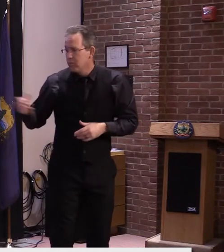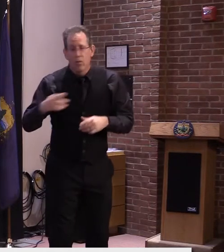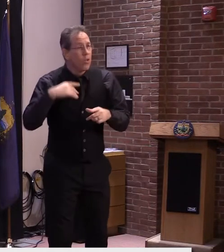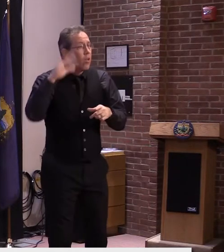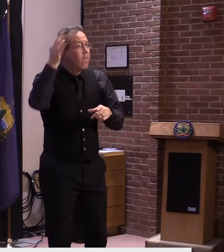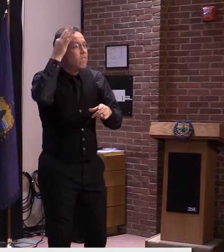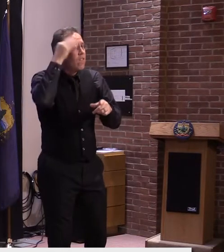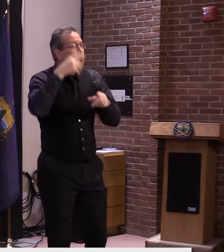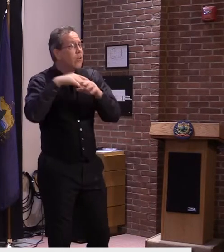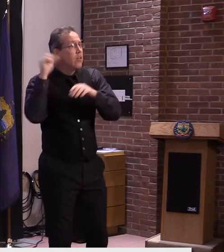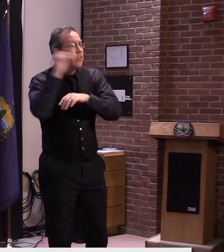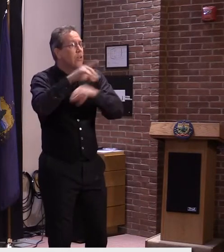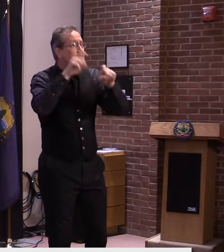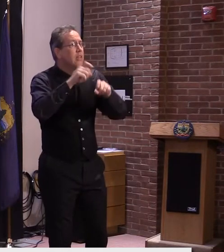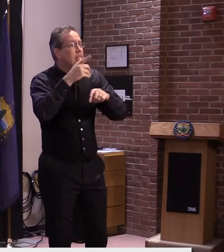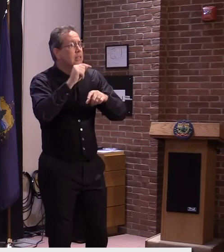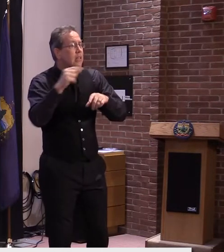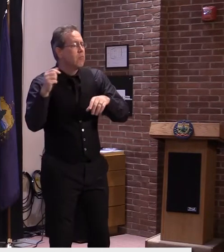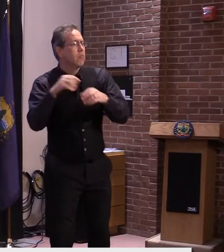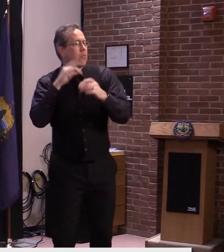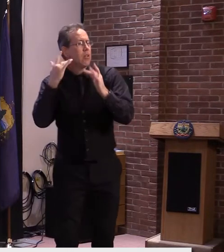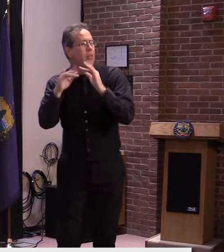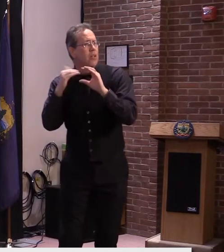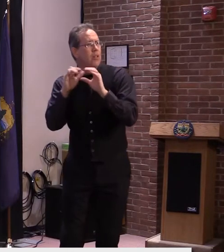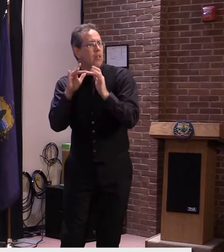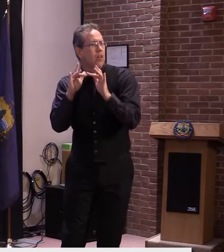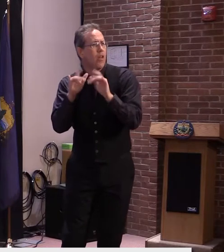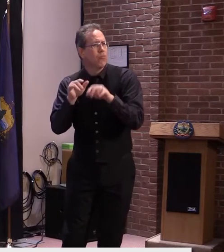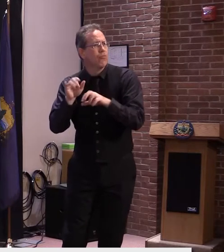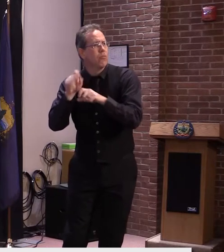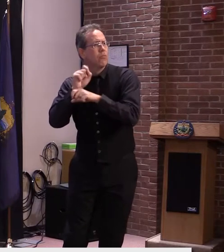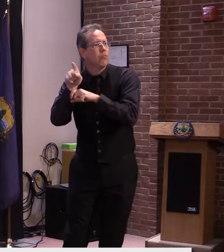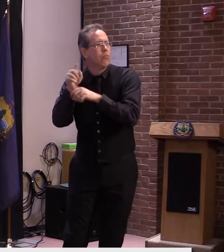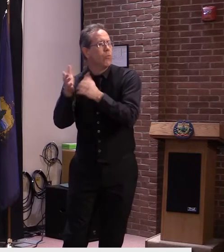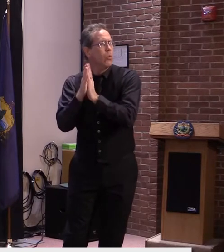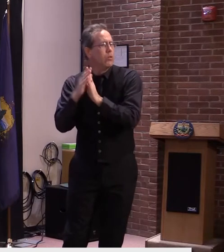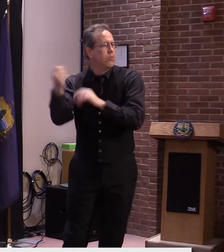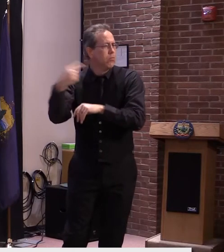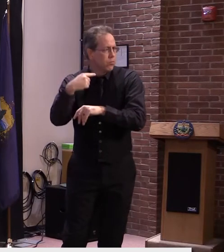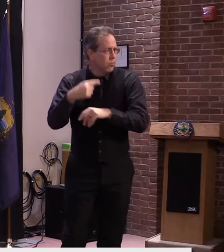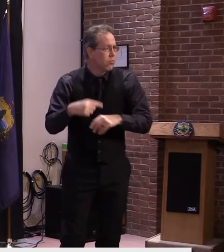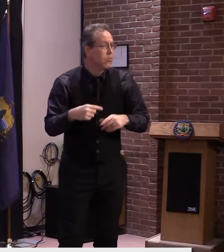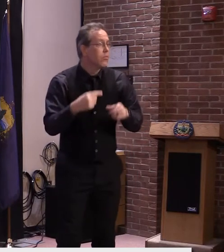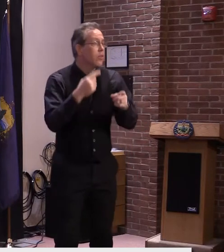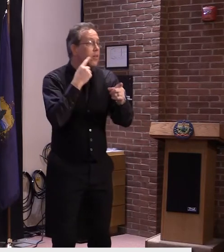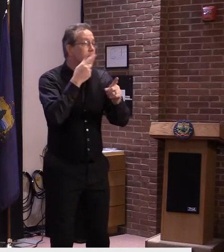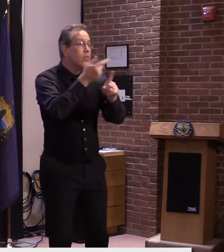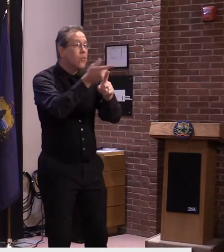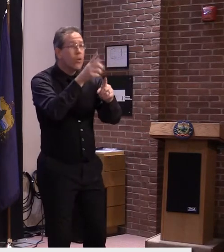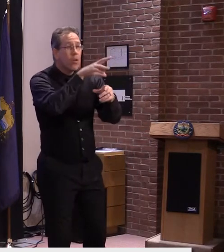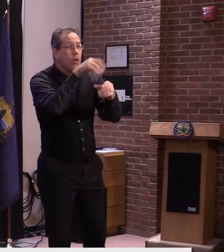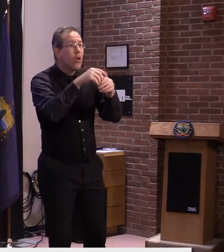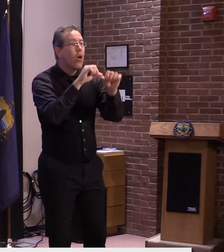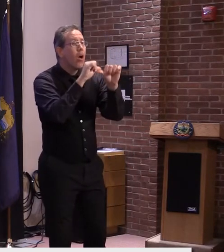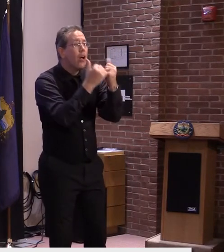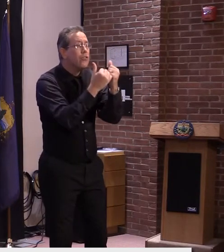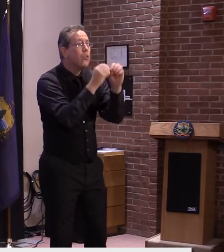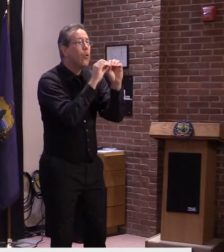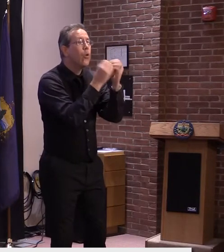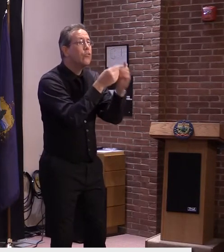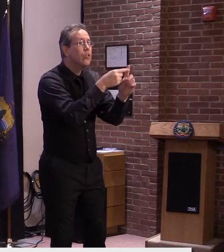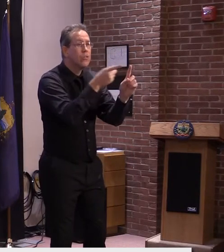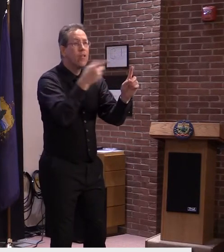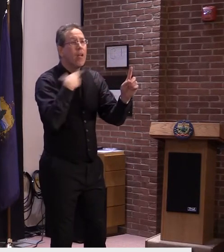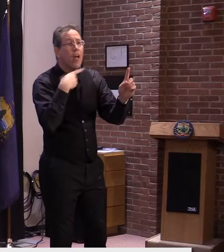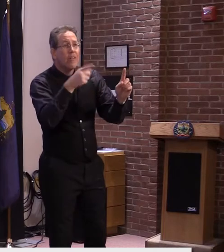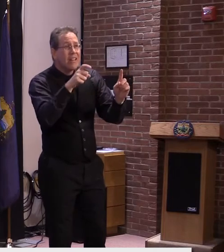855-722-7878. If you're a community organization or an employer or another group, please reach out. We'll come to you so that you can host